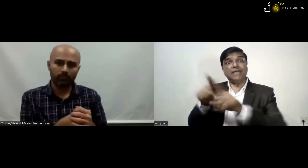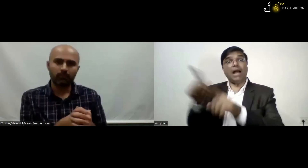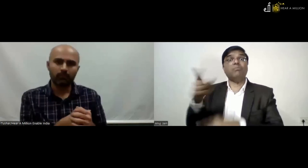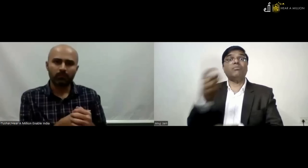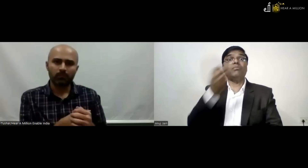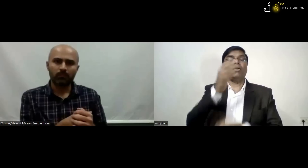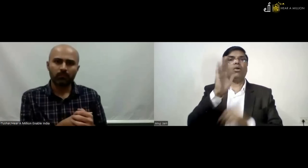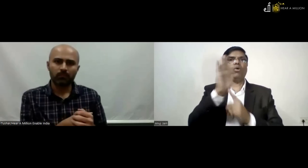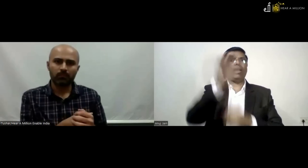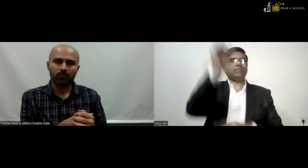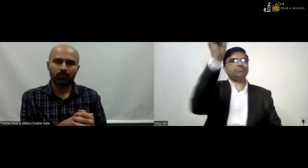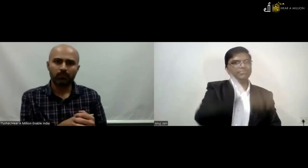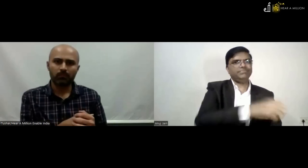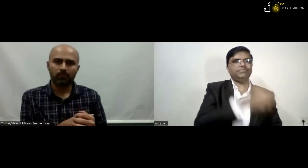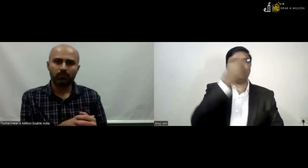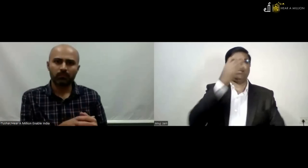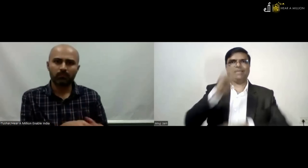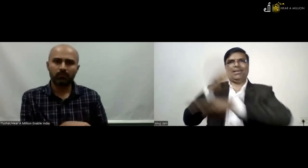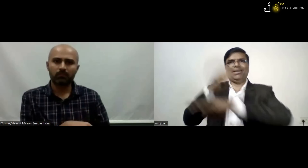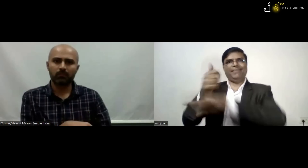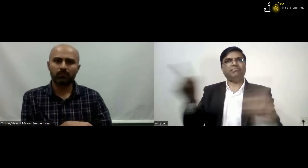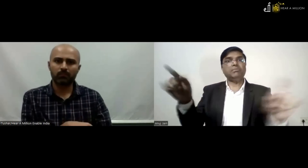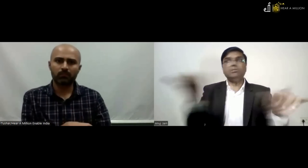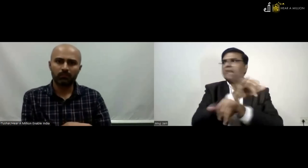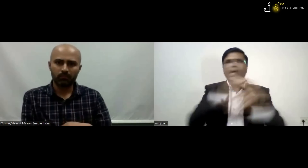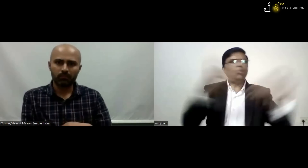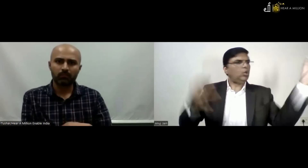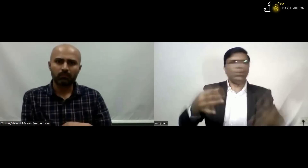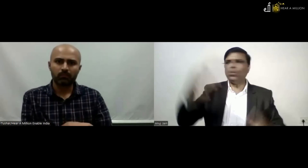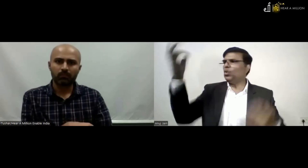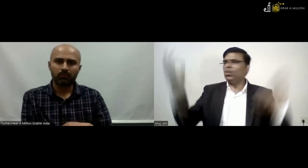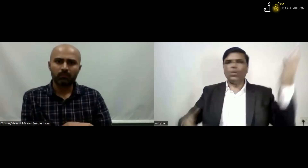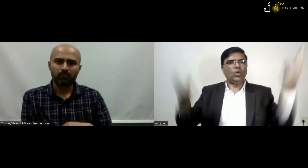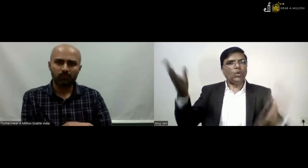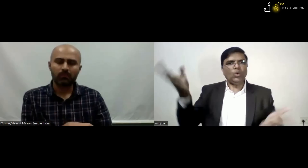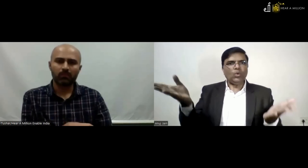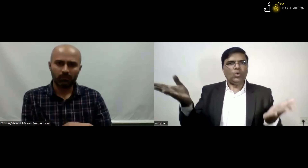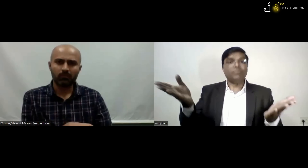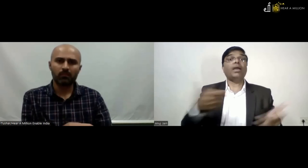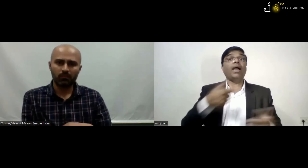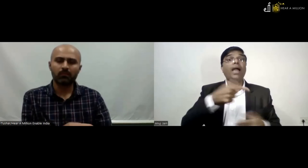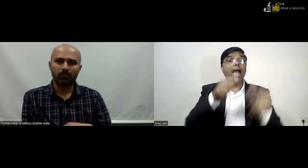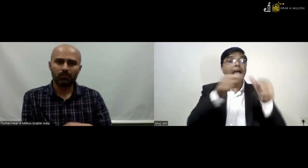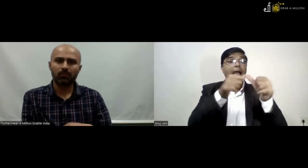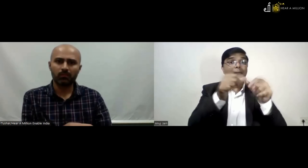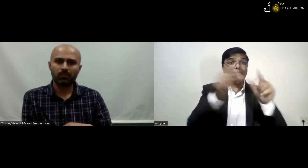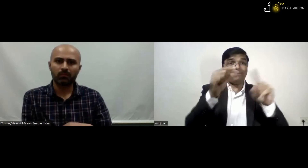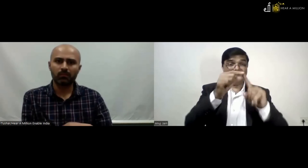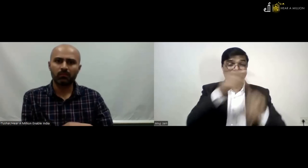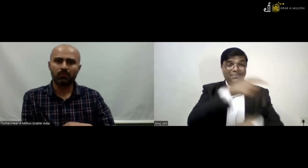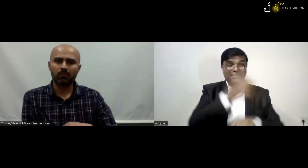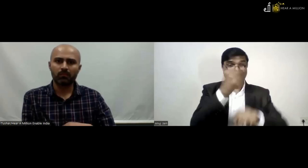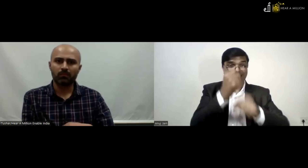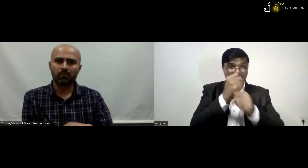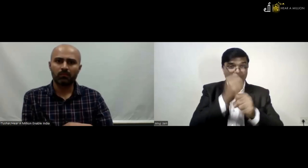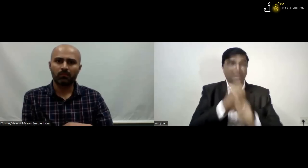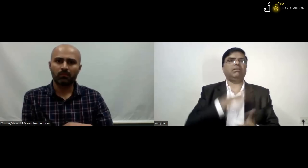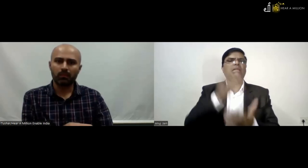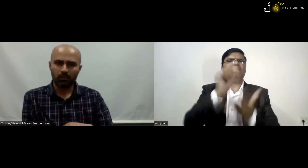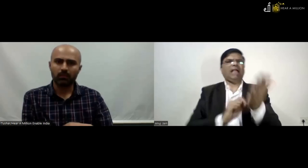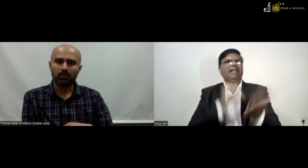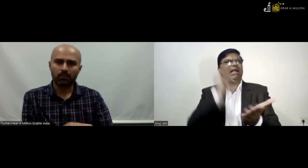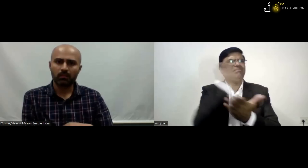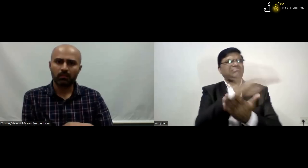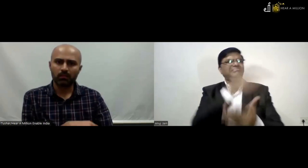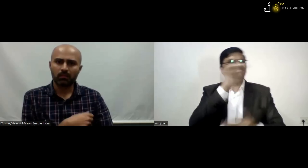government was defeated by Aam Aadmi Party. There was a new chief minister. So there was a lot of movement in the departments